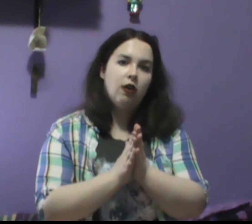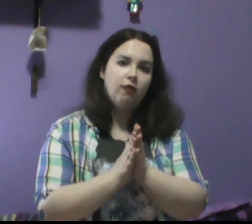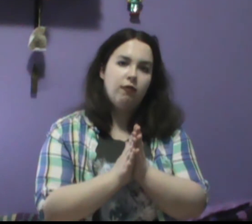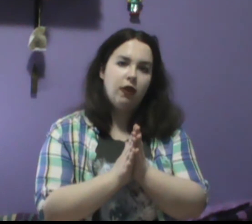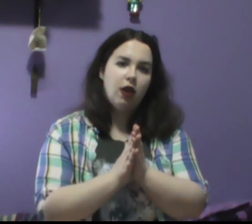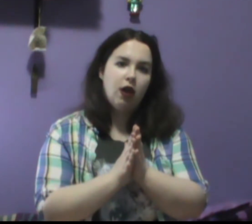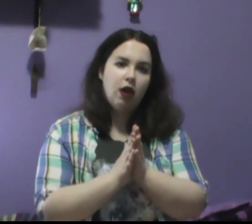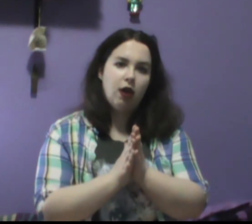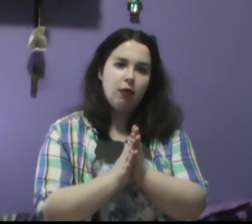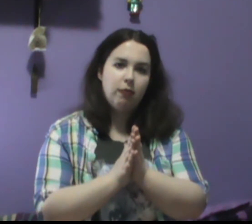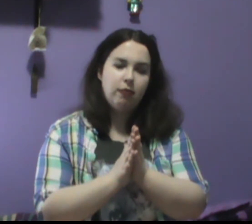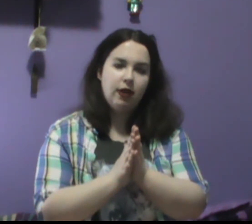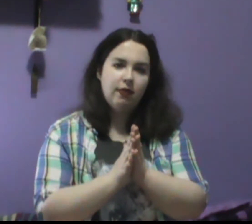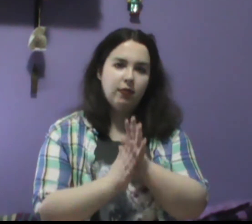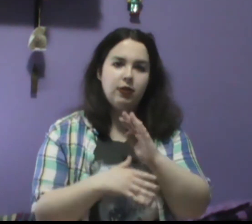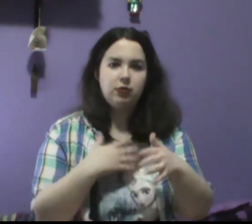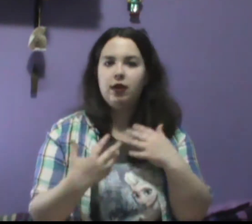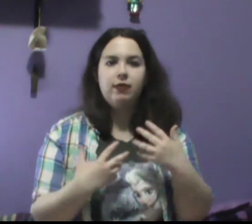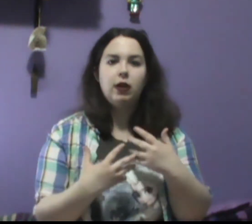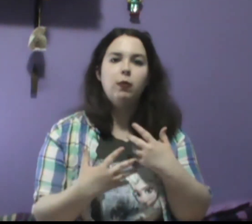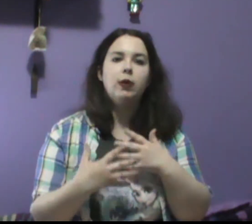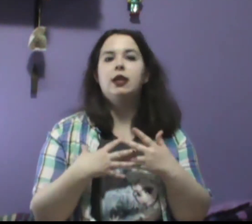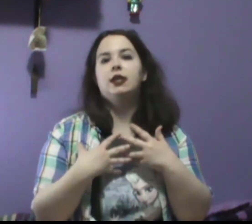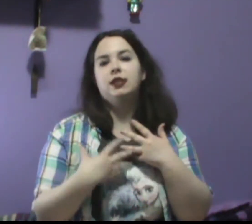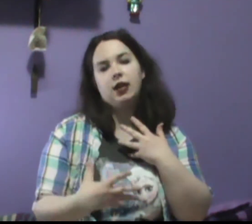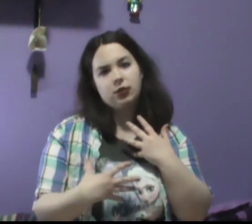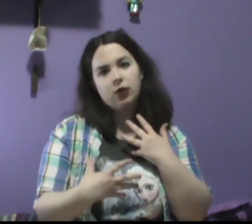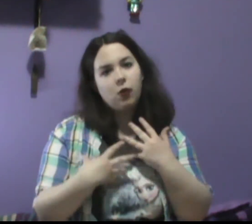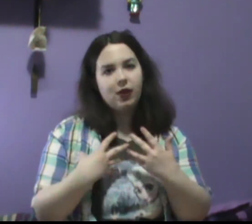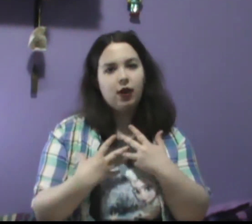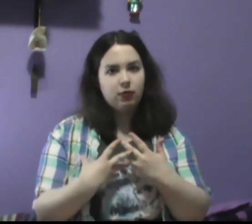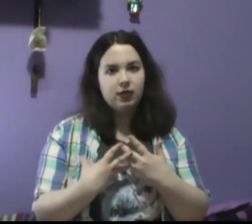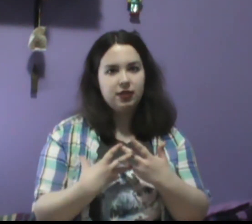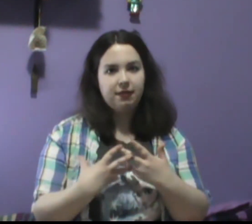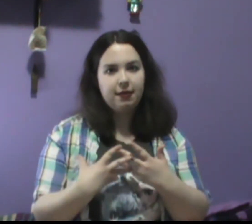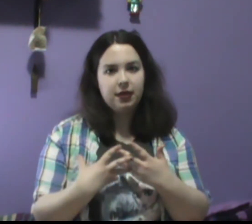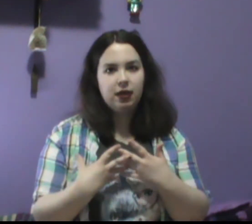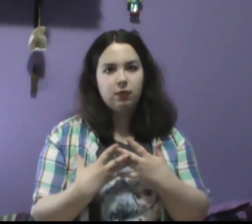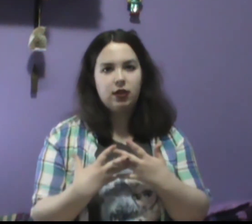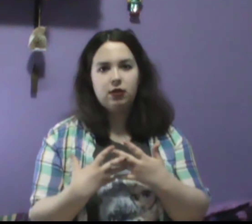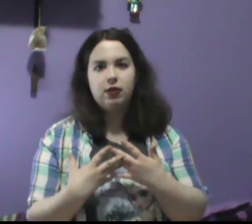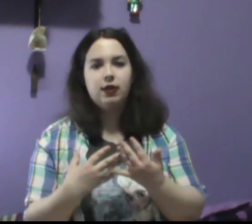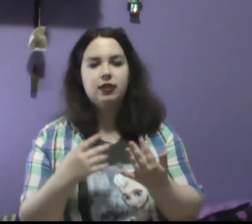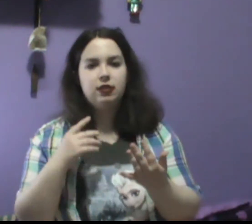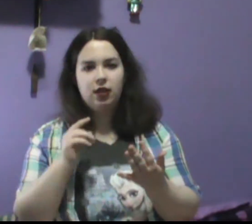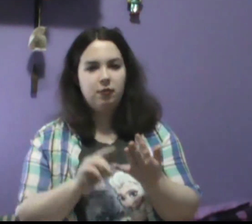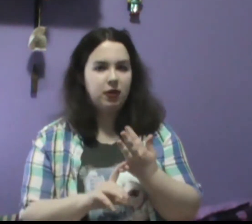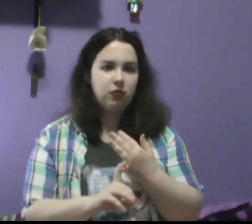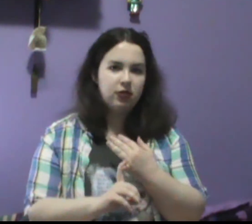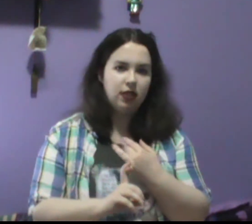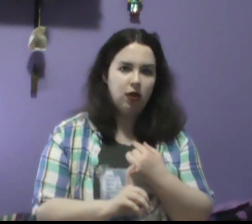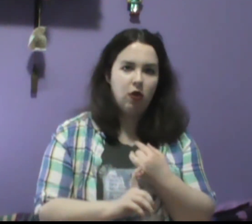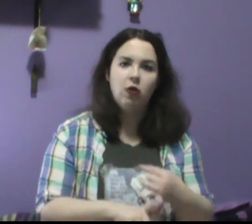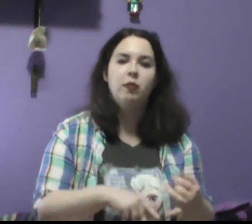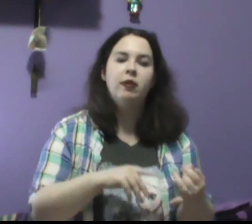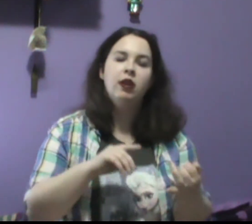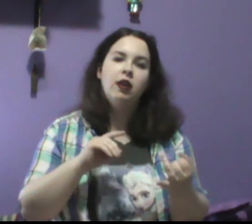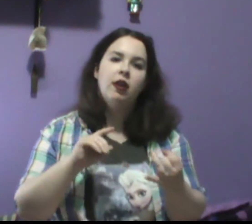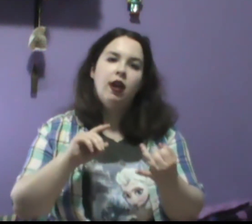of everyone trying to figure out what is actually going on with this family and whether there is abuse in the home